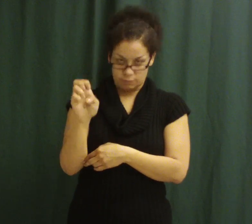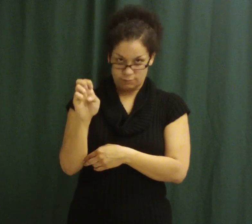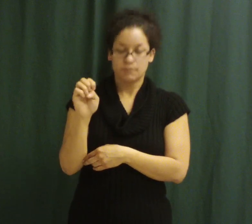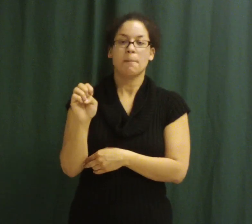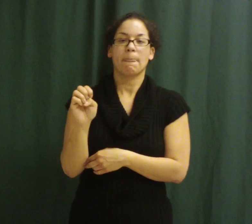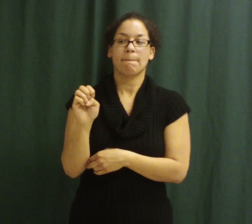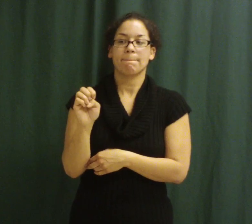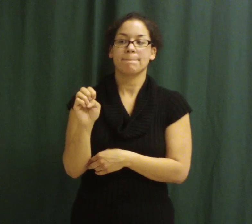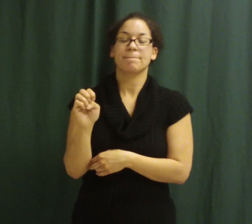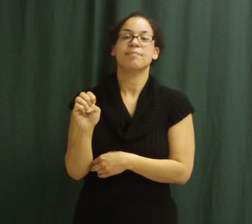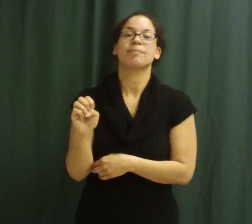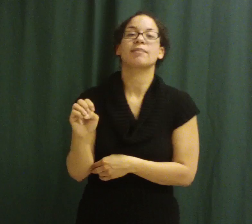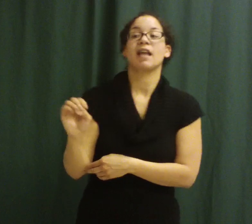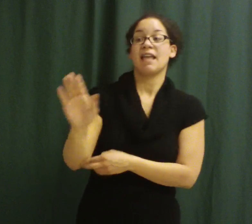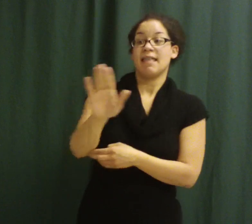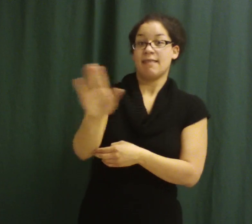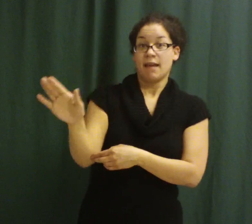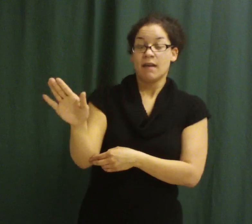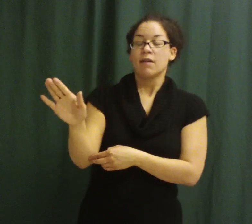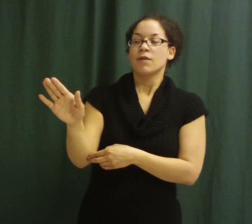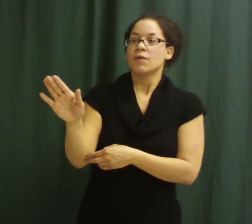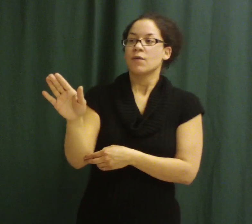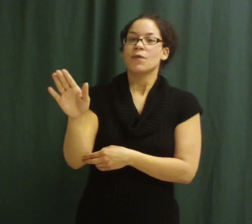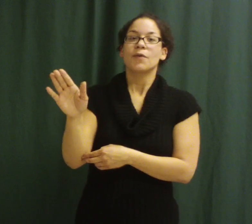They are the more gaseous,